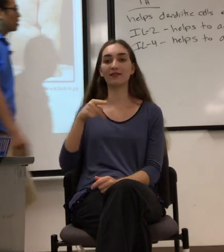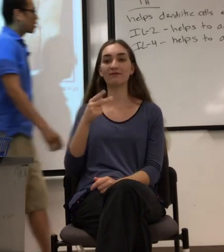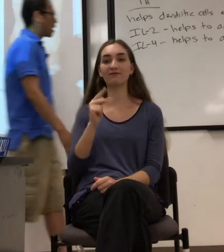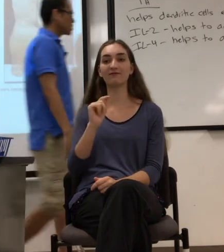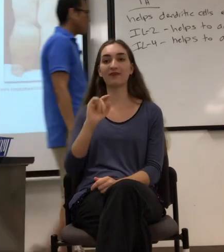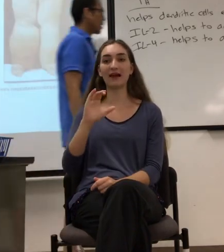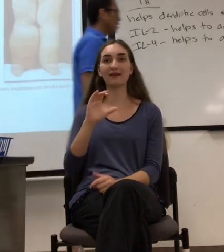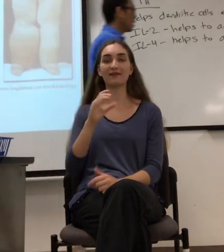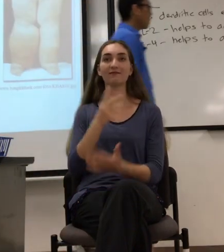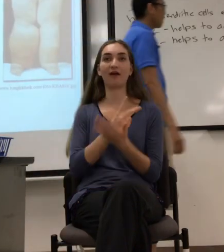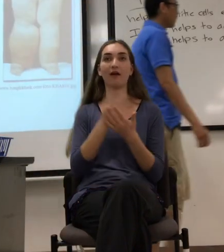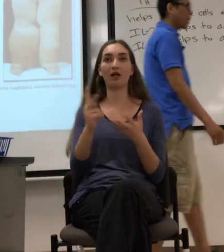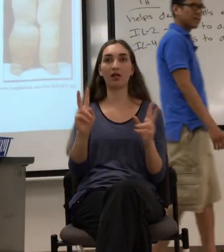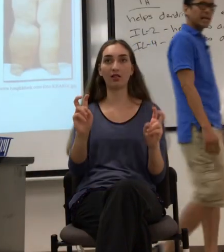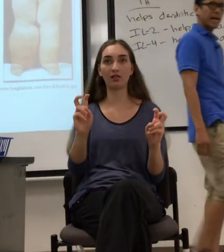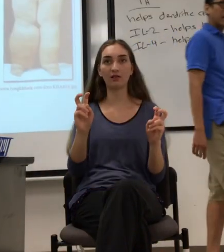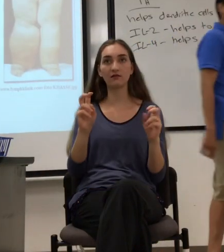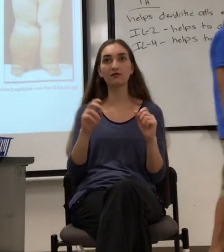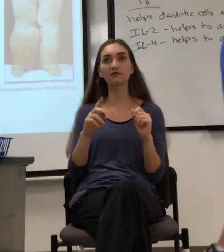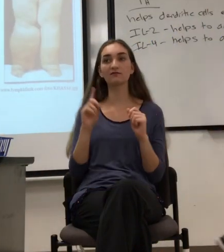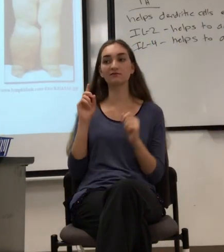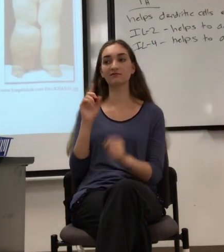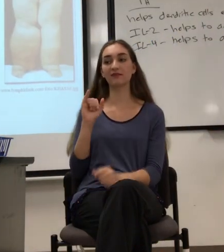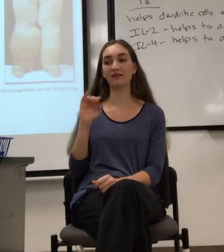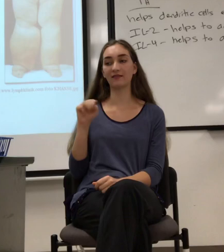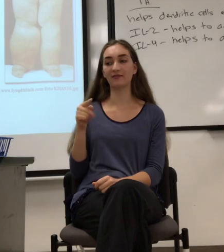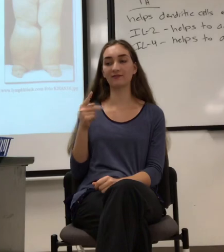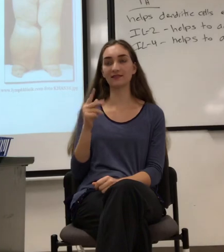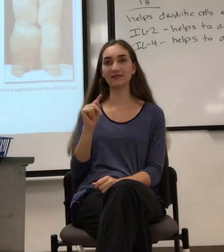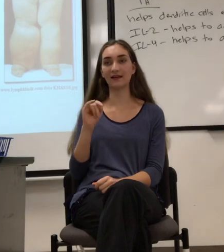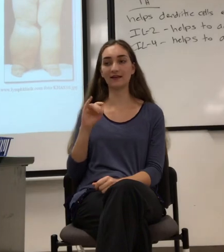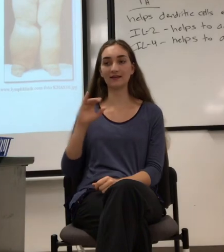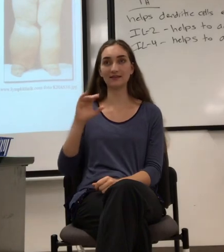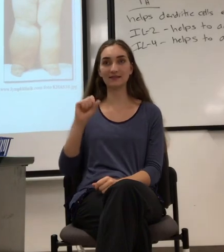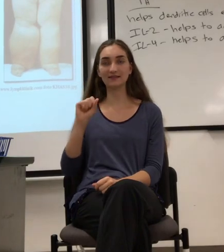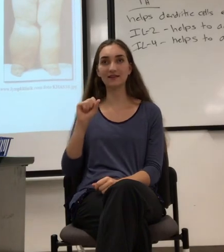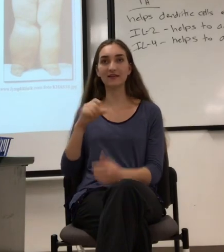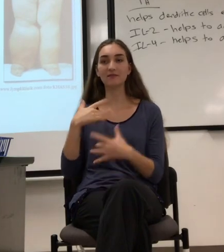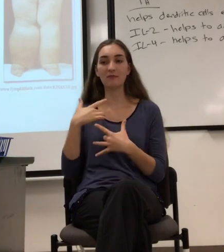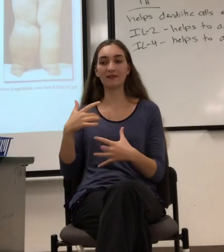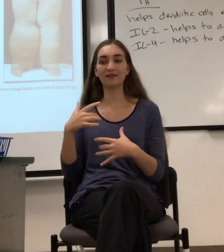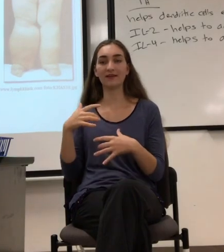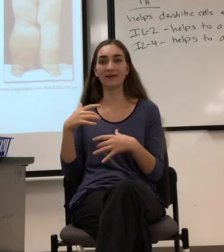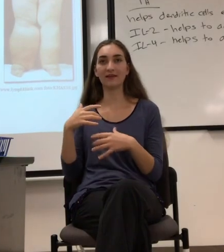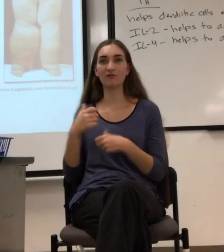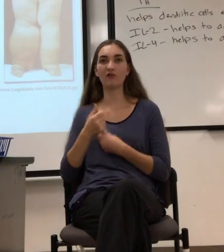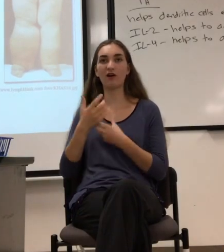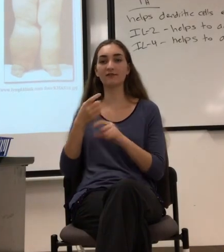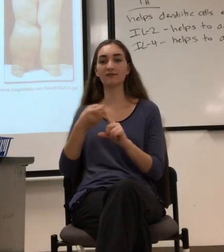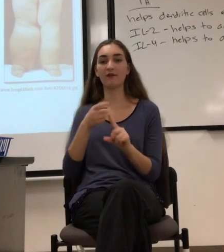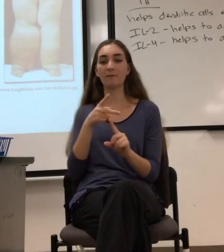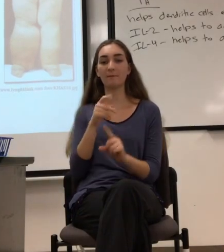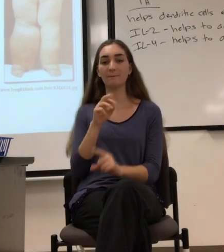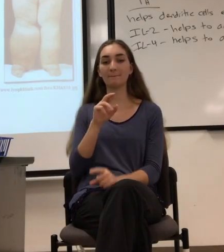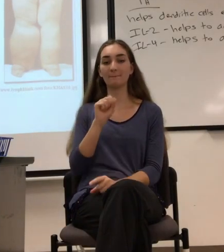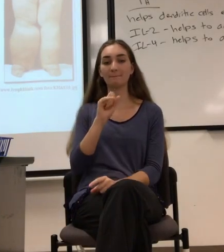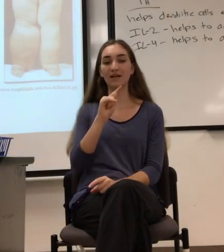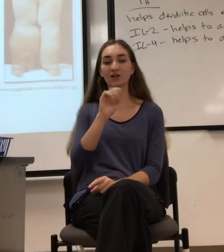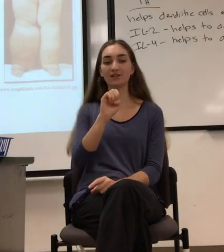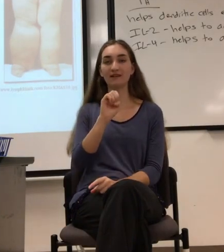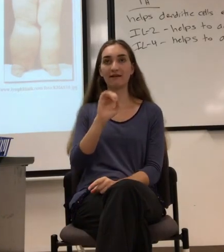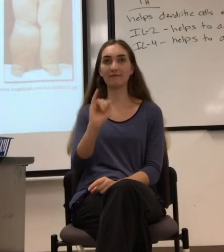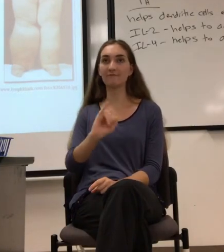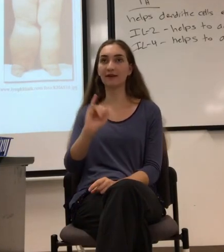usually caused by a parasite infection. It blocks the lymphatic